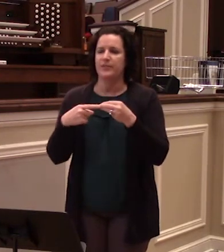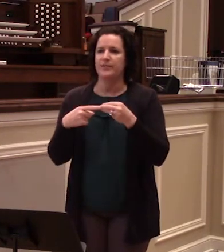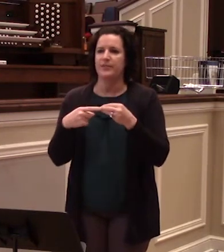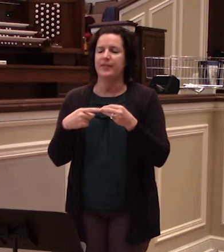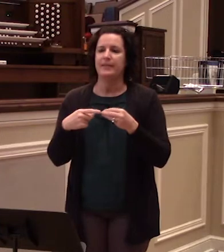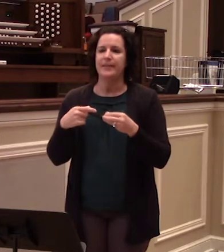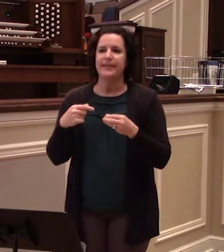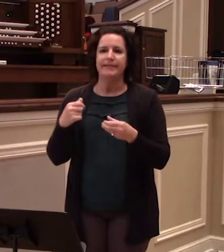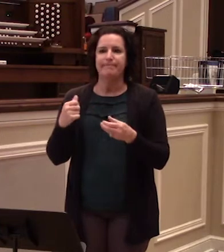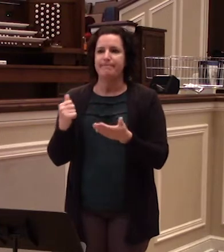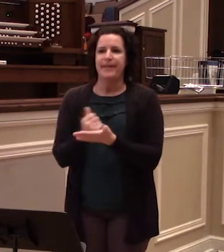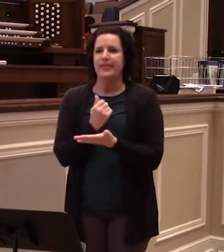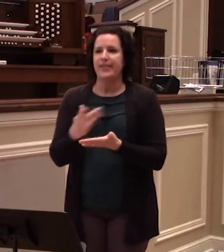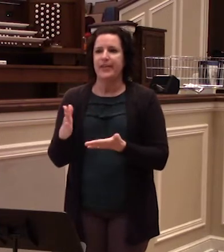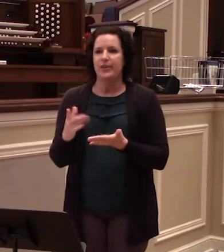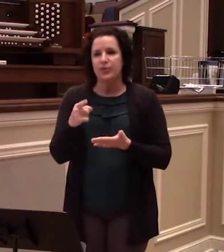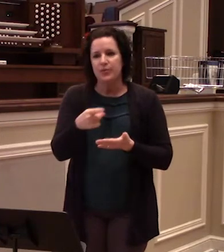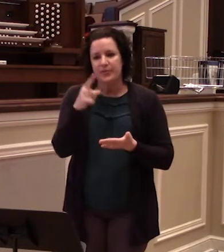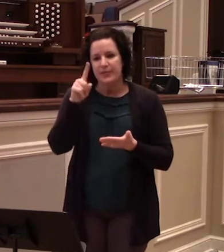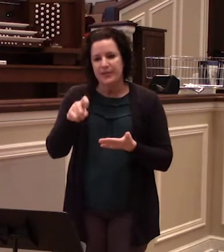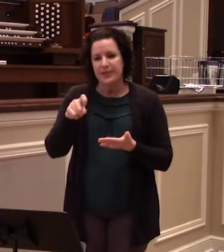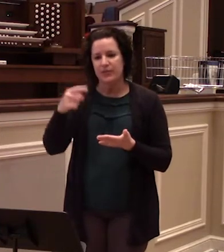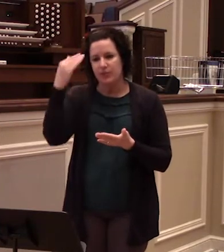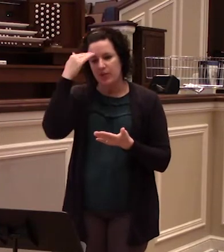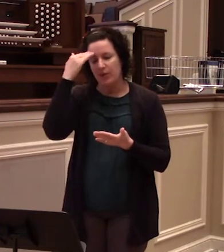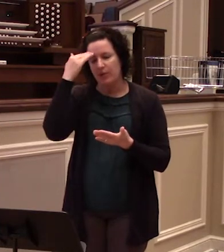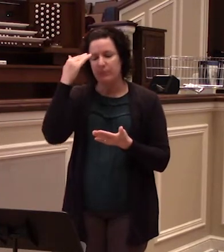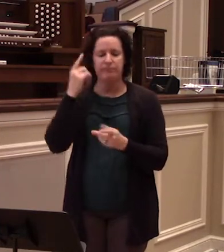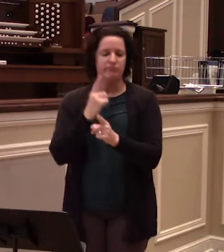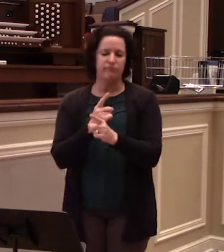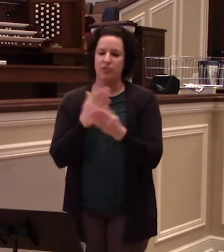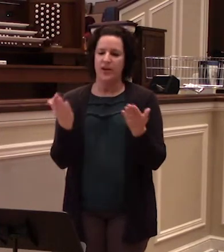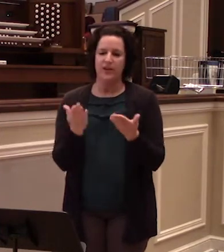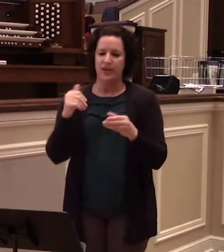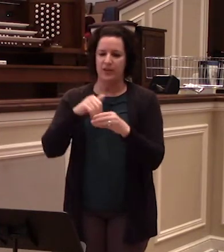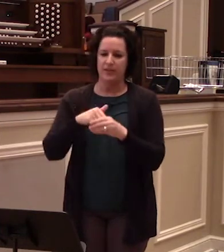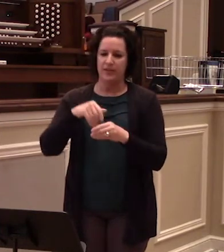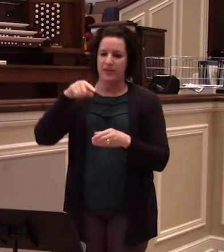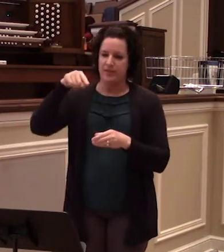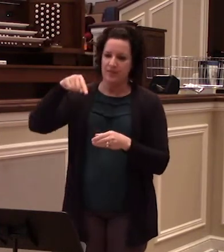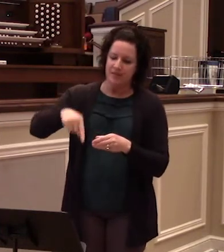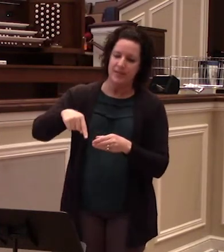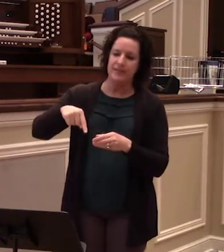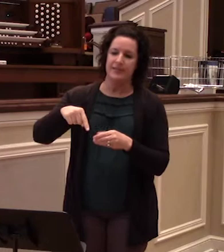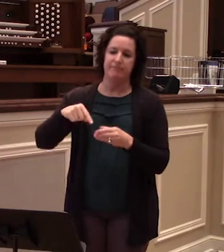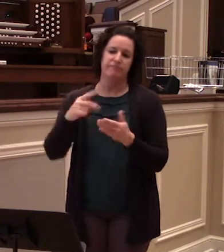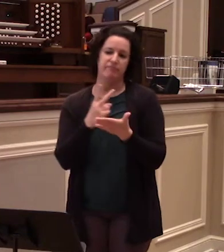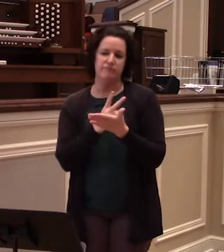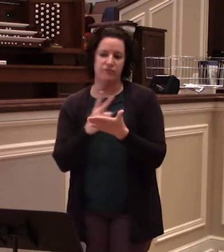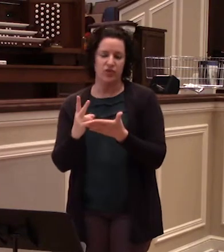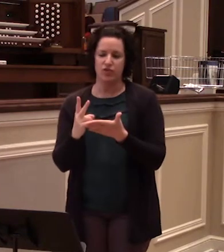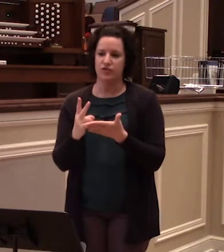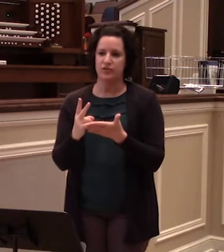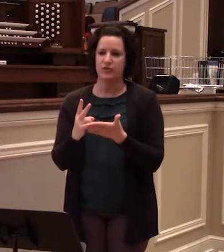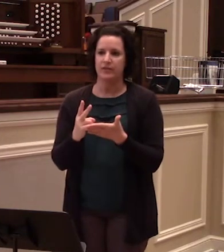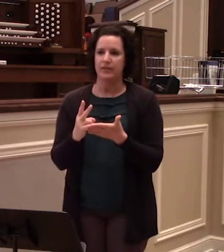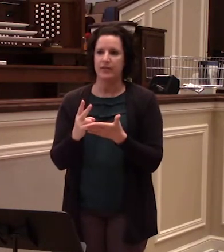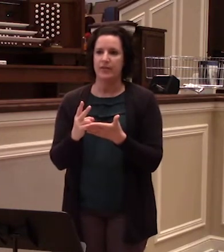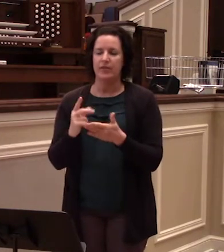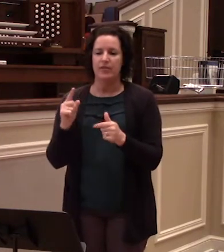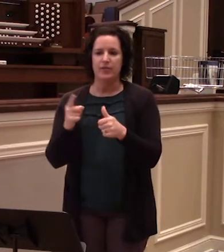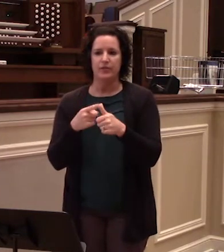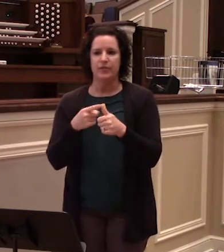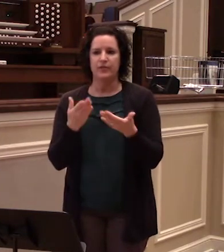here. The cradle, the manger, the baby, it's pointing to this. So the first thing I want you to